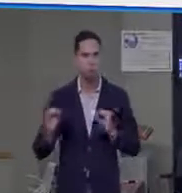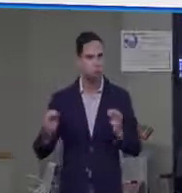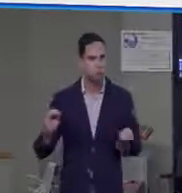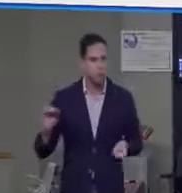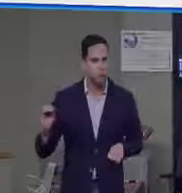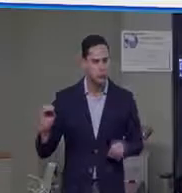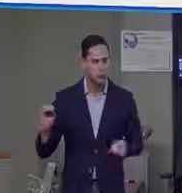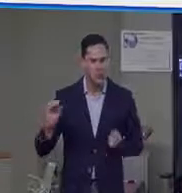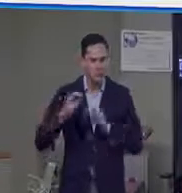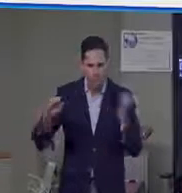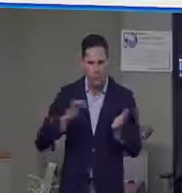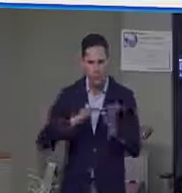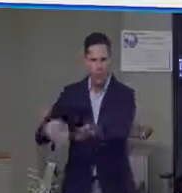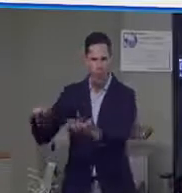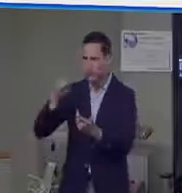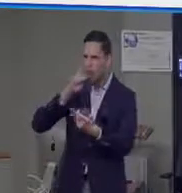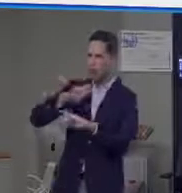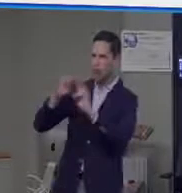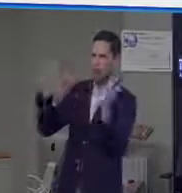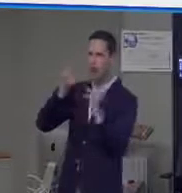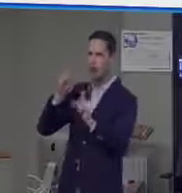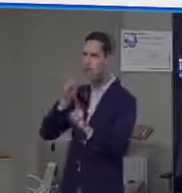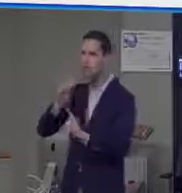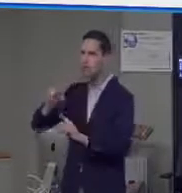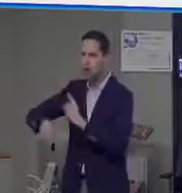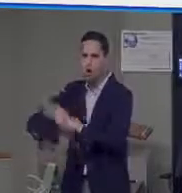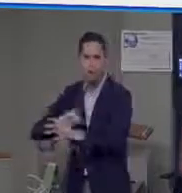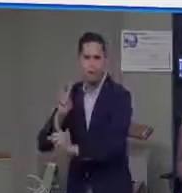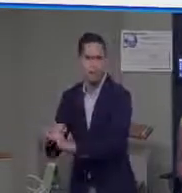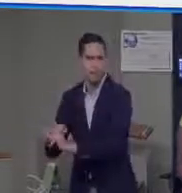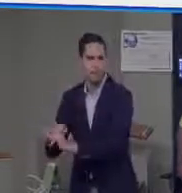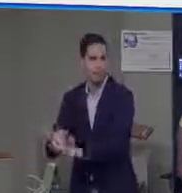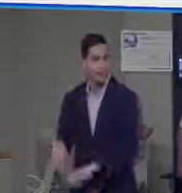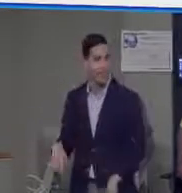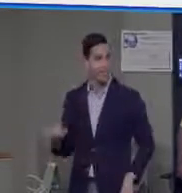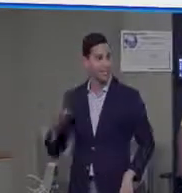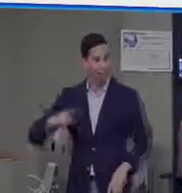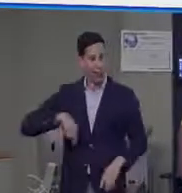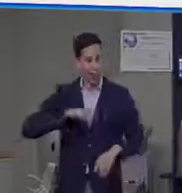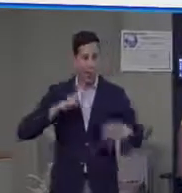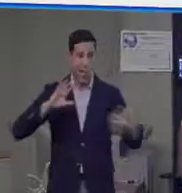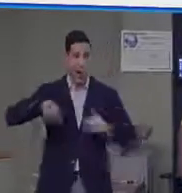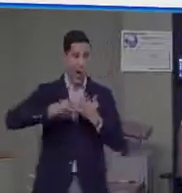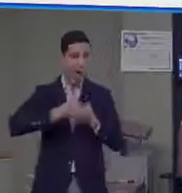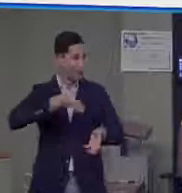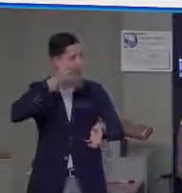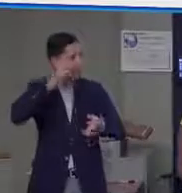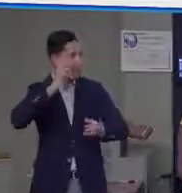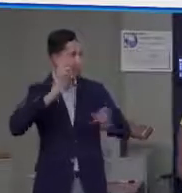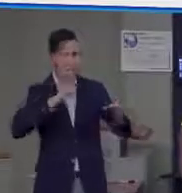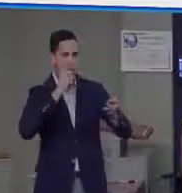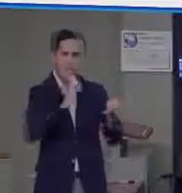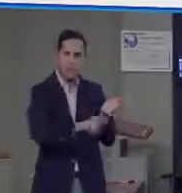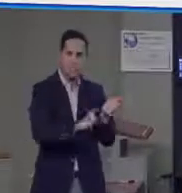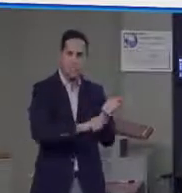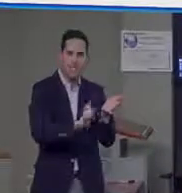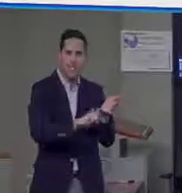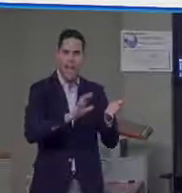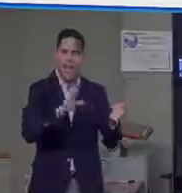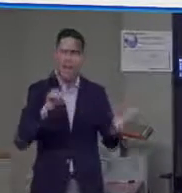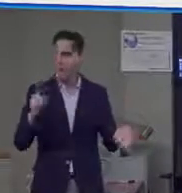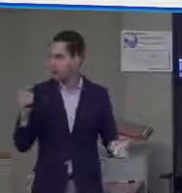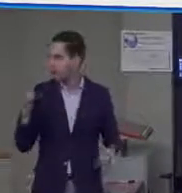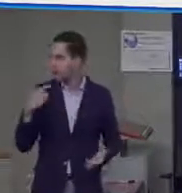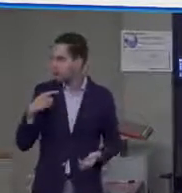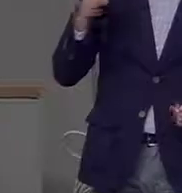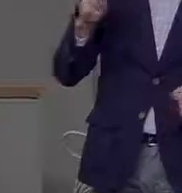this group of people who actually do this research can't think of even one study, then why does everybody think